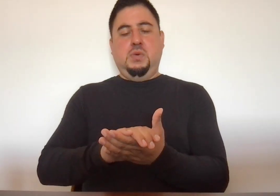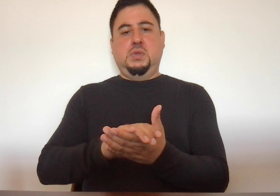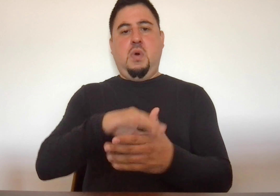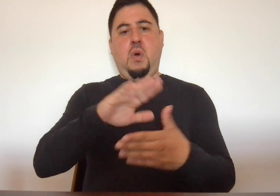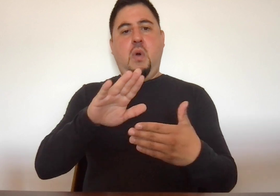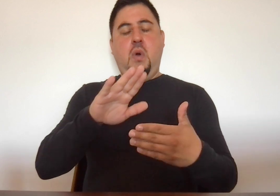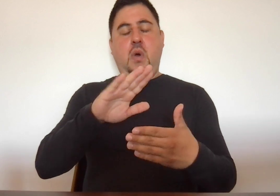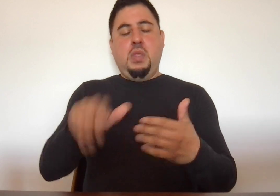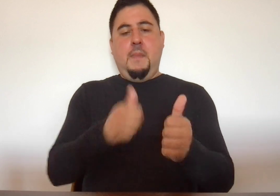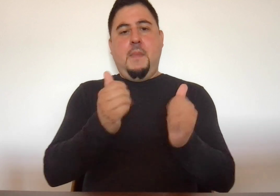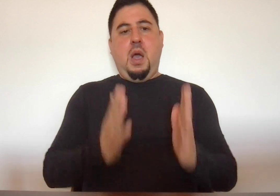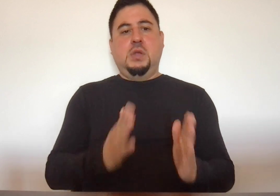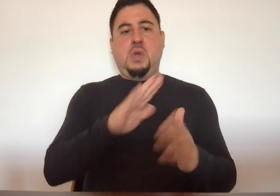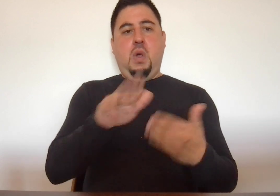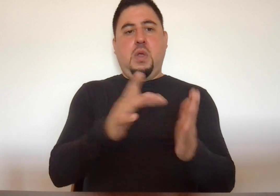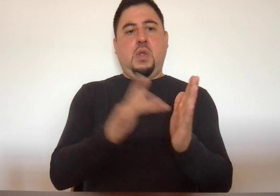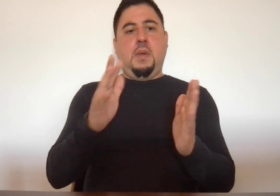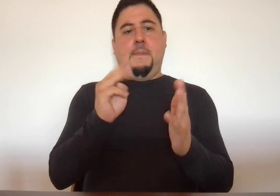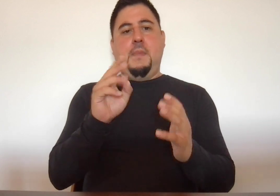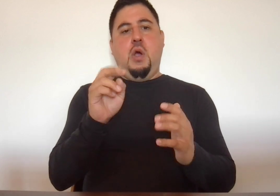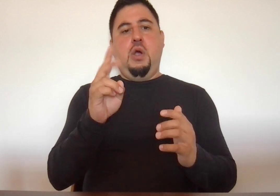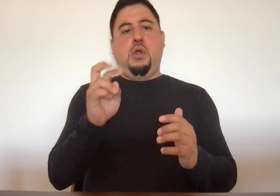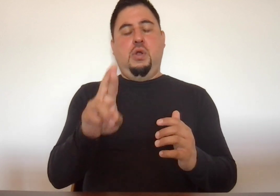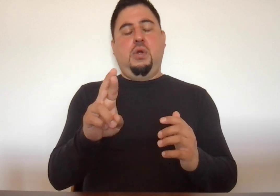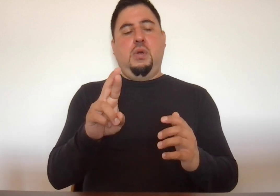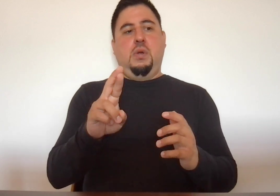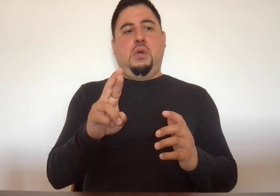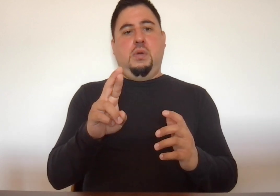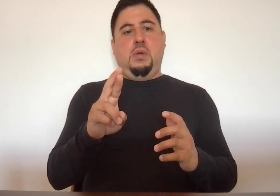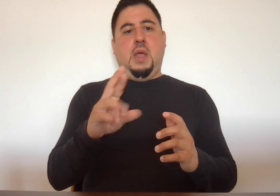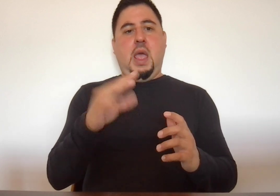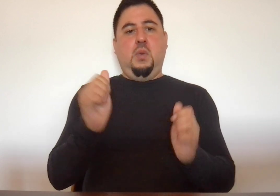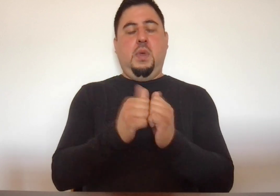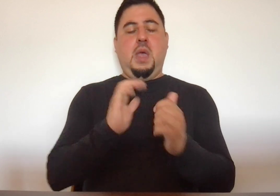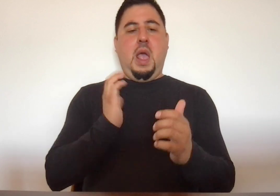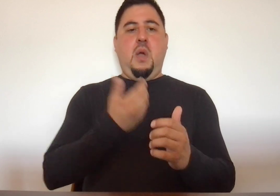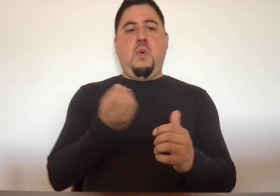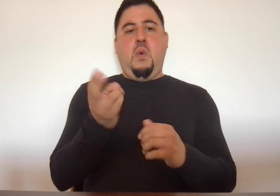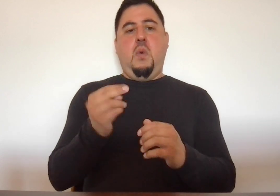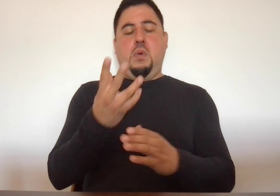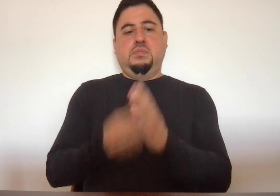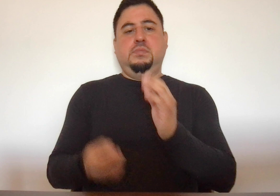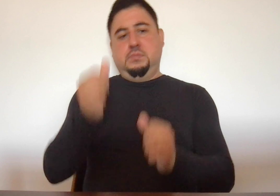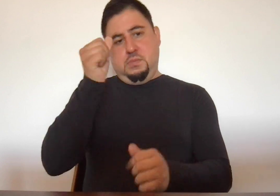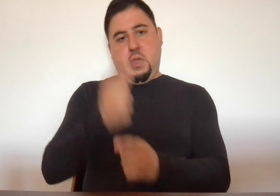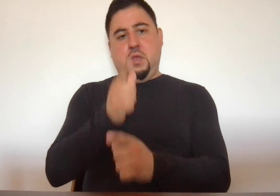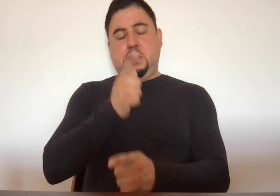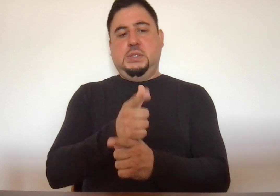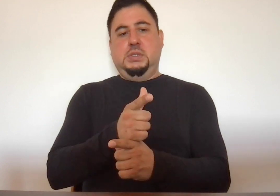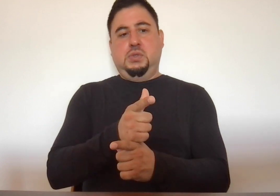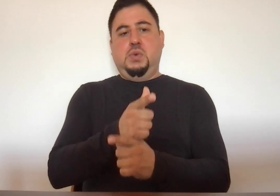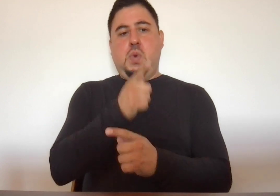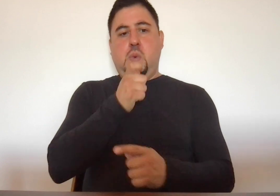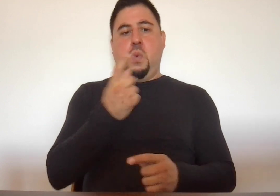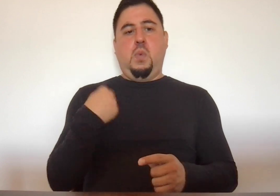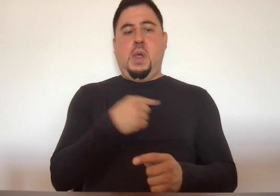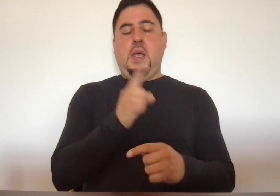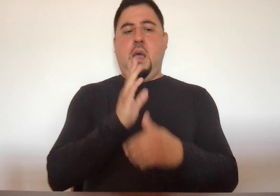blessed apostles and the glorious martyrs, and with our own deceased brothers and sisters, whom we humbly commend to